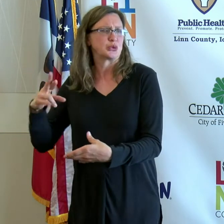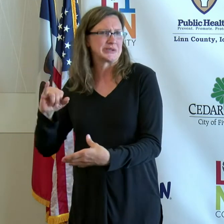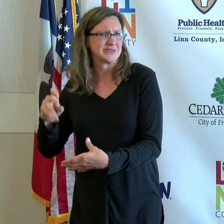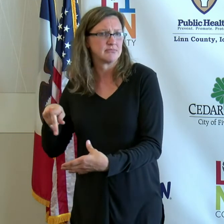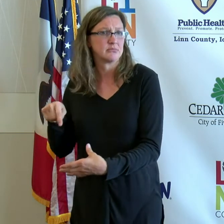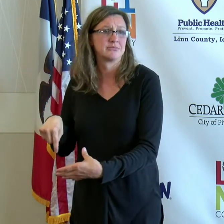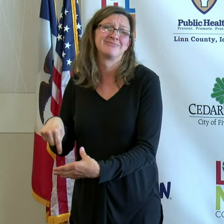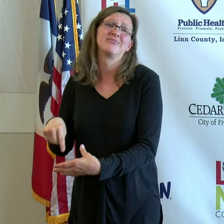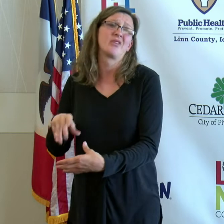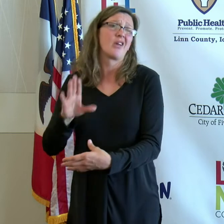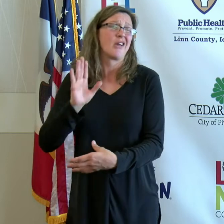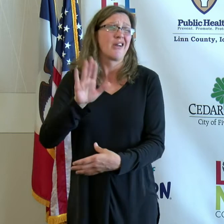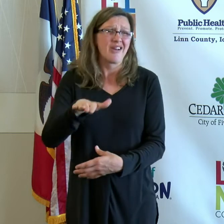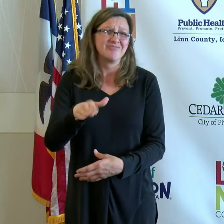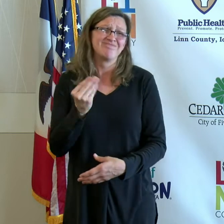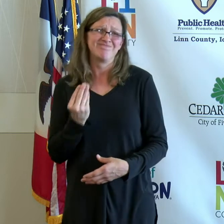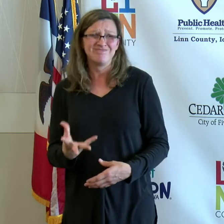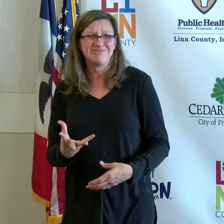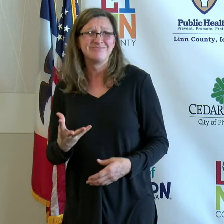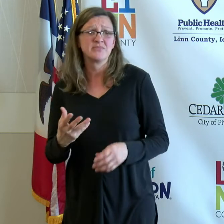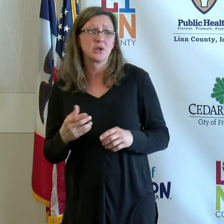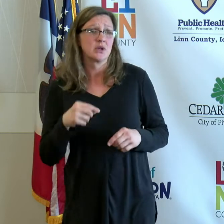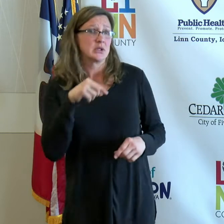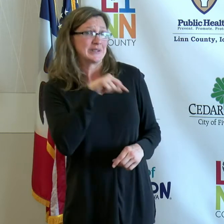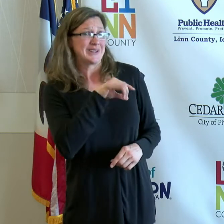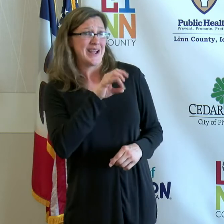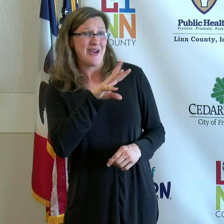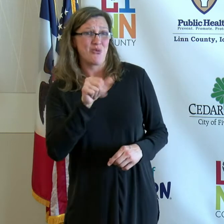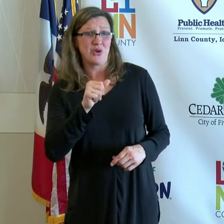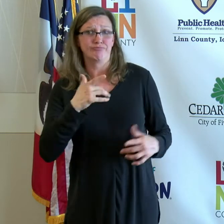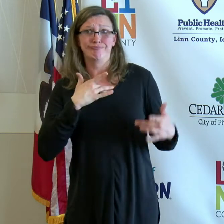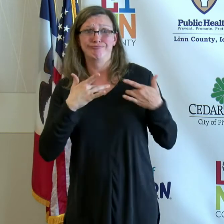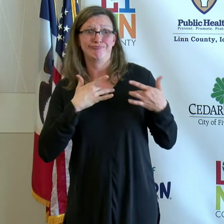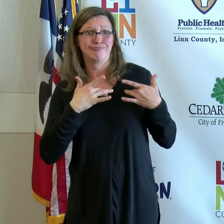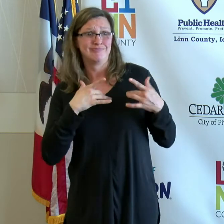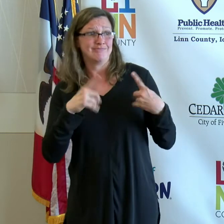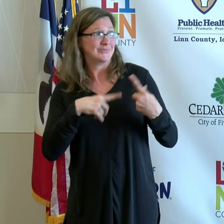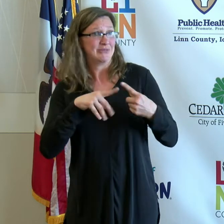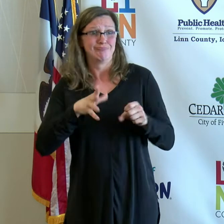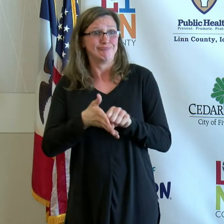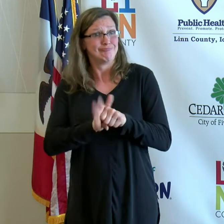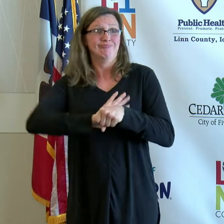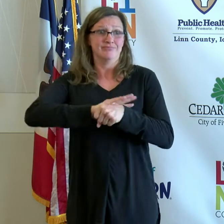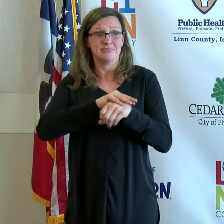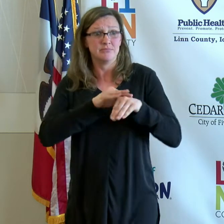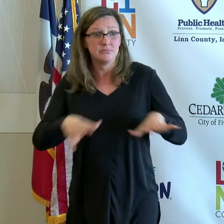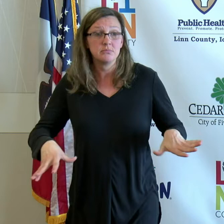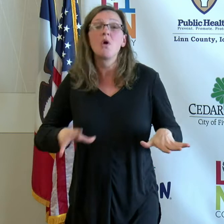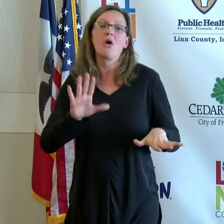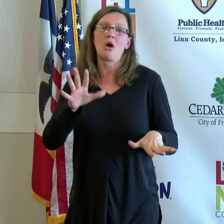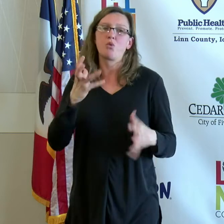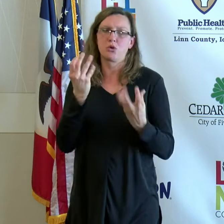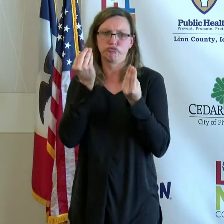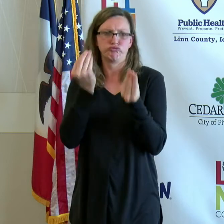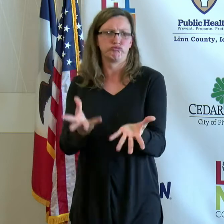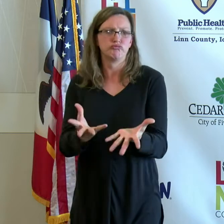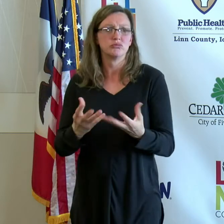get Iowans back on their feet, both the social service agency net and the healthcare sector need to be